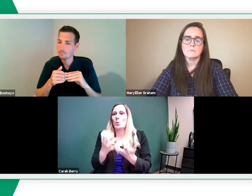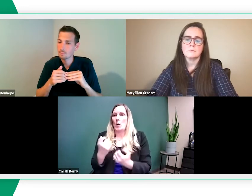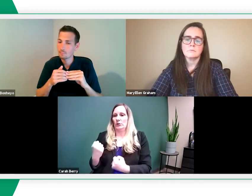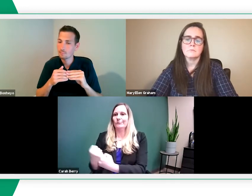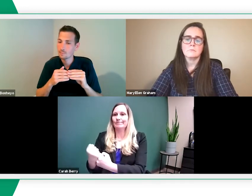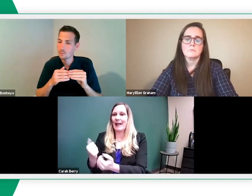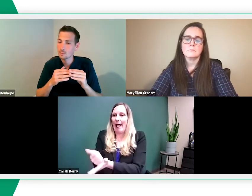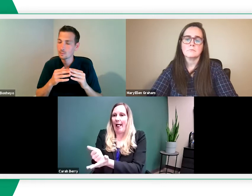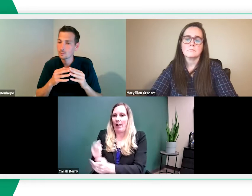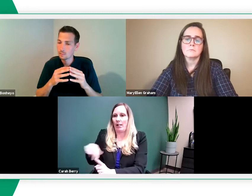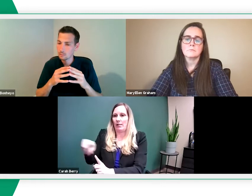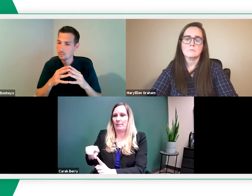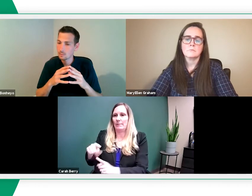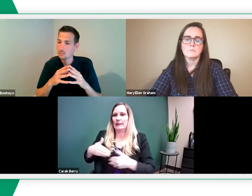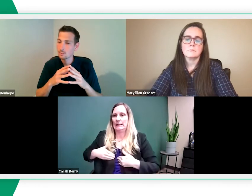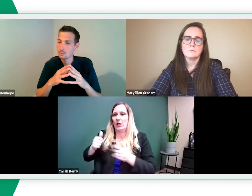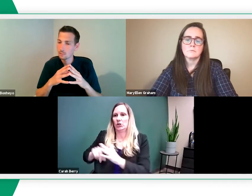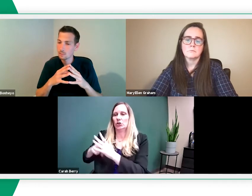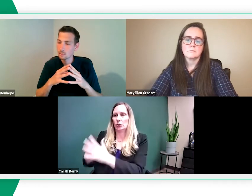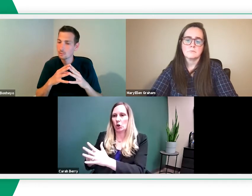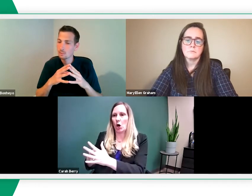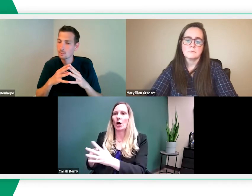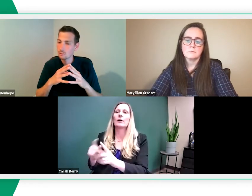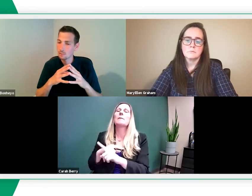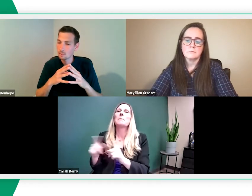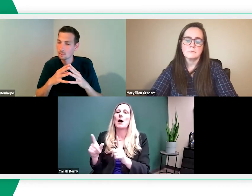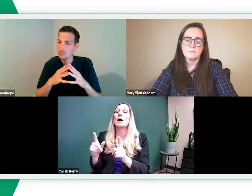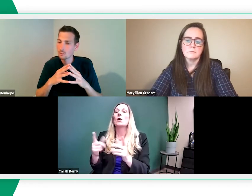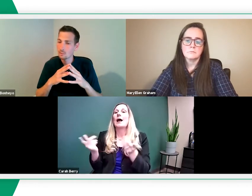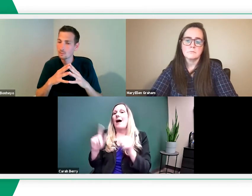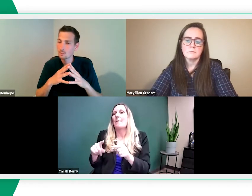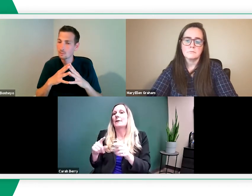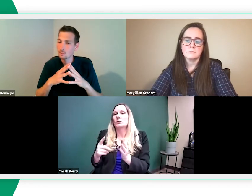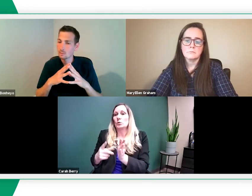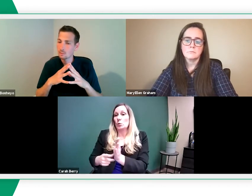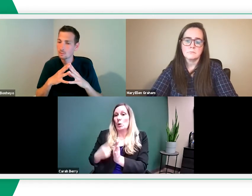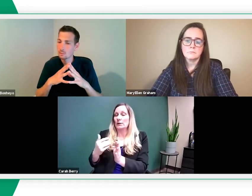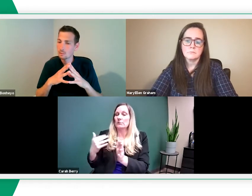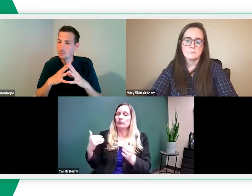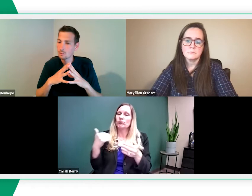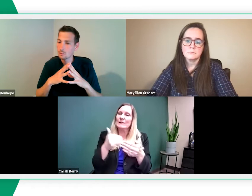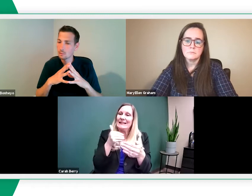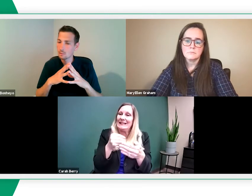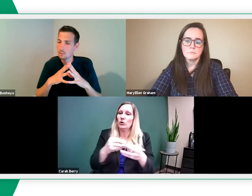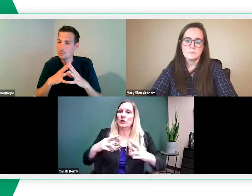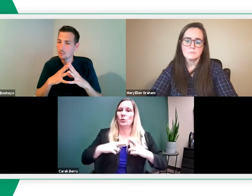person that then encouraged me to become a financial advisor. And then I'm trying to help younger people get started